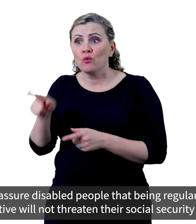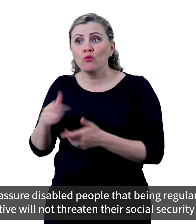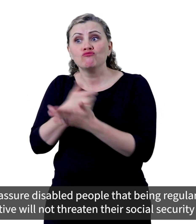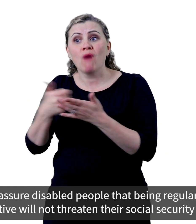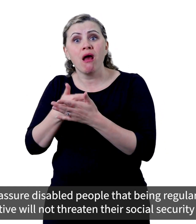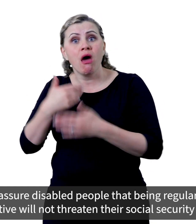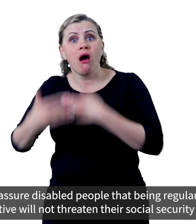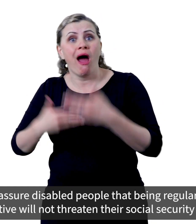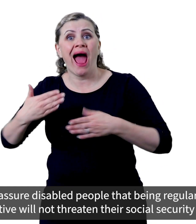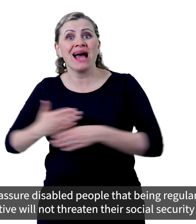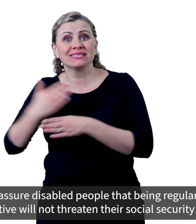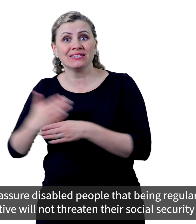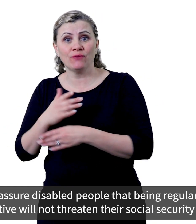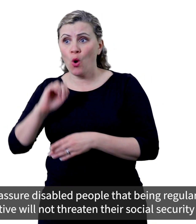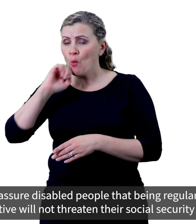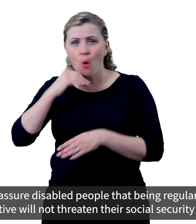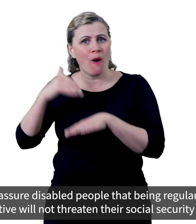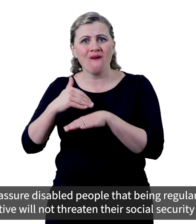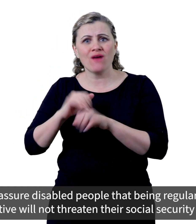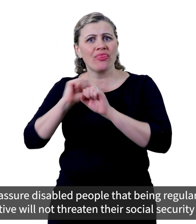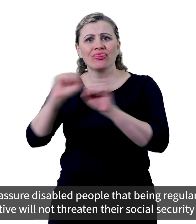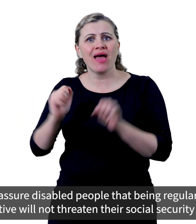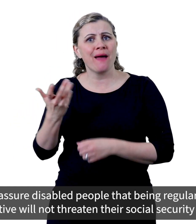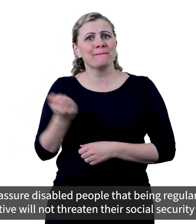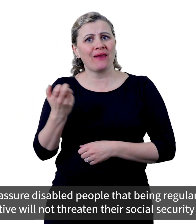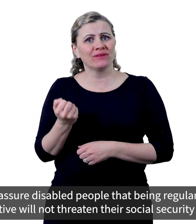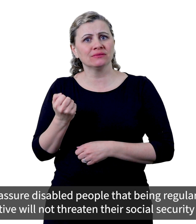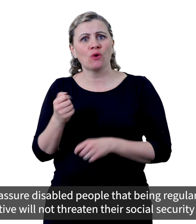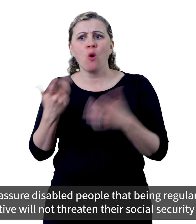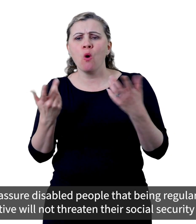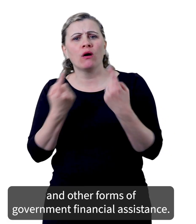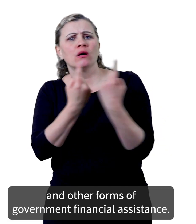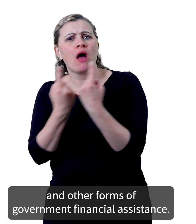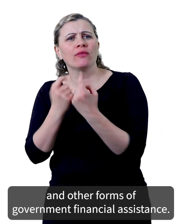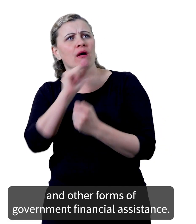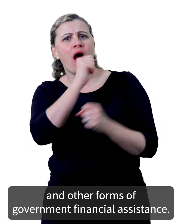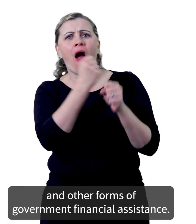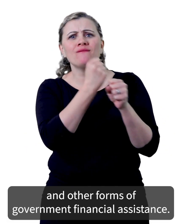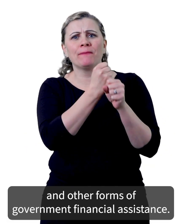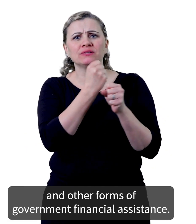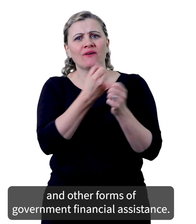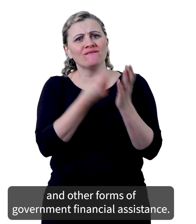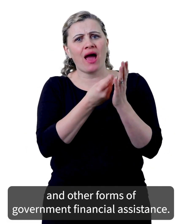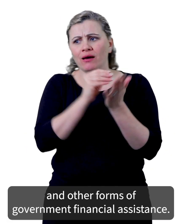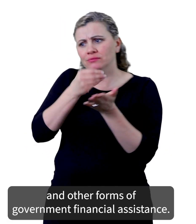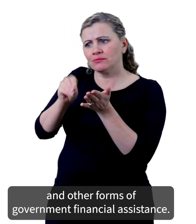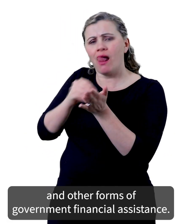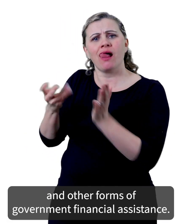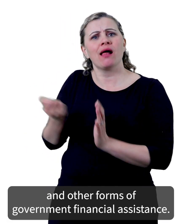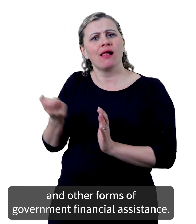being regularly active will not threaten their social security and other forms of government financial